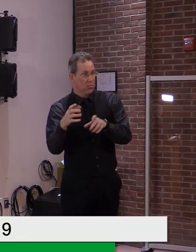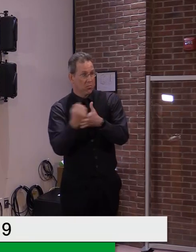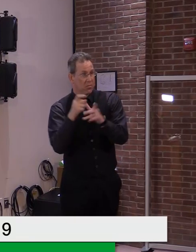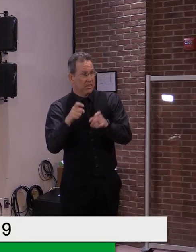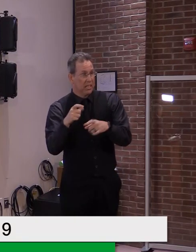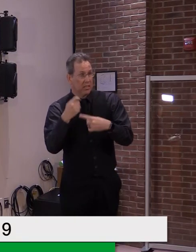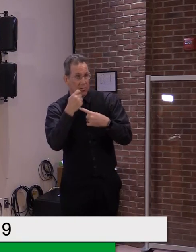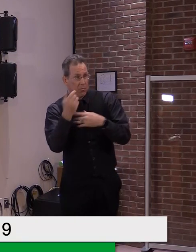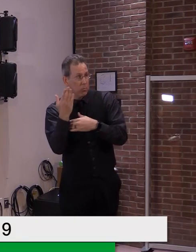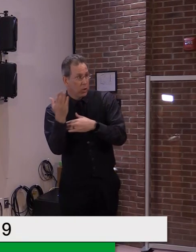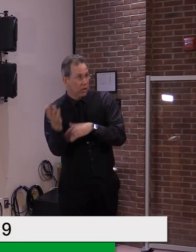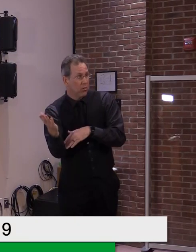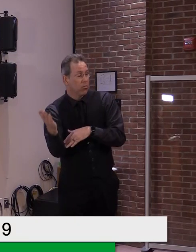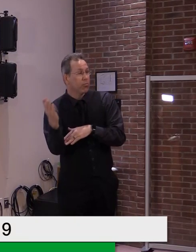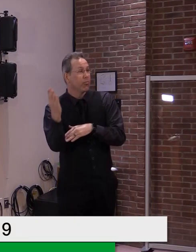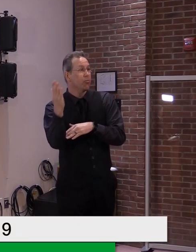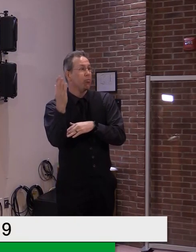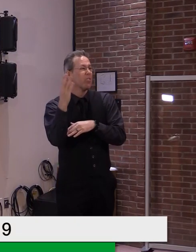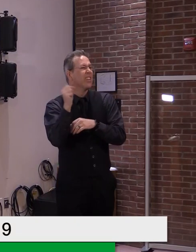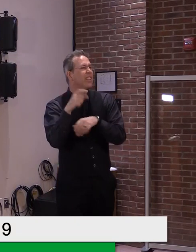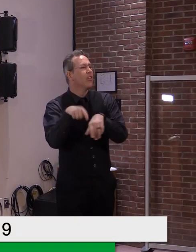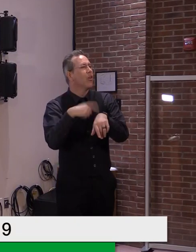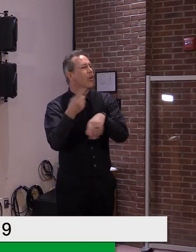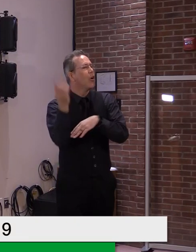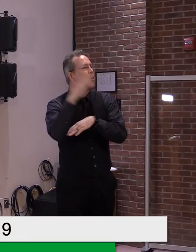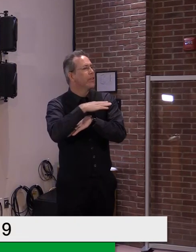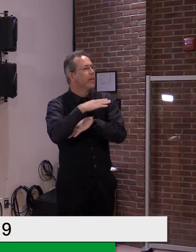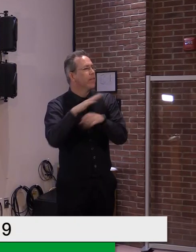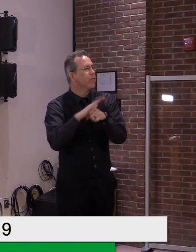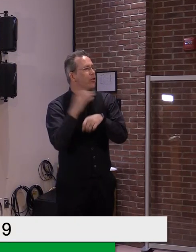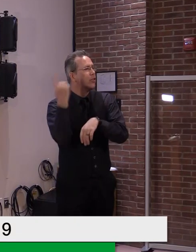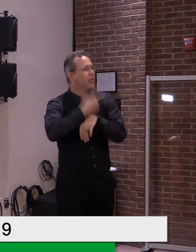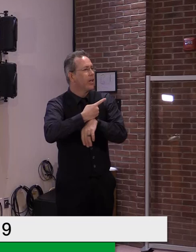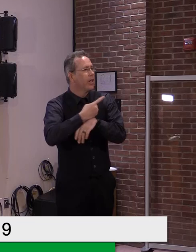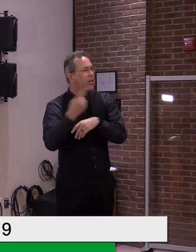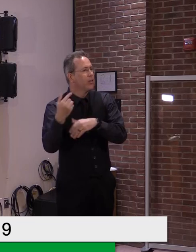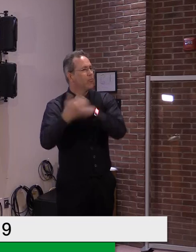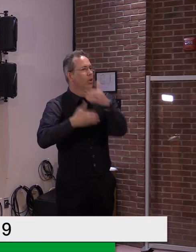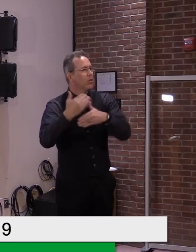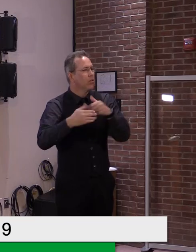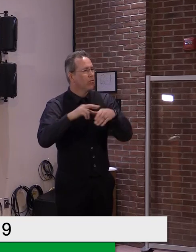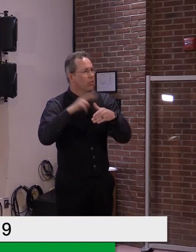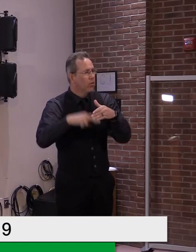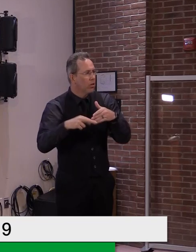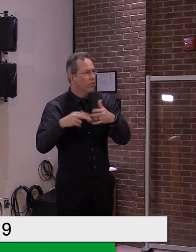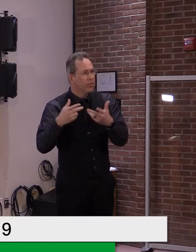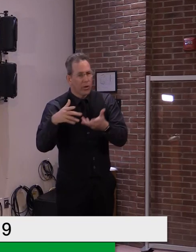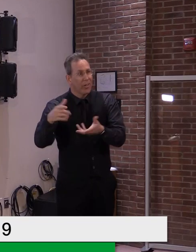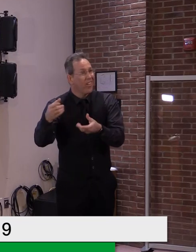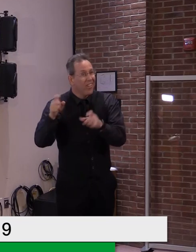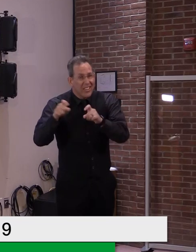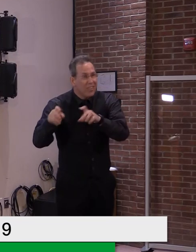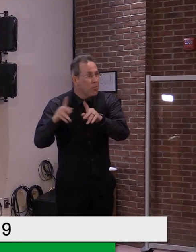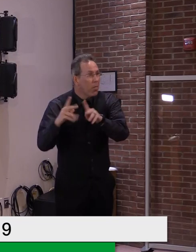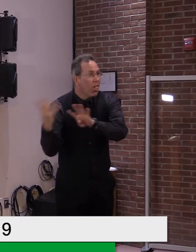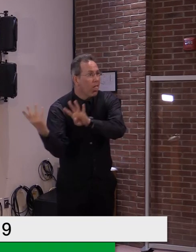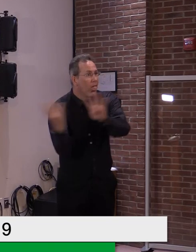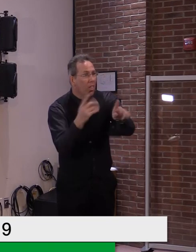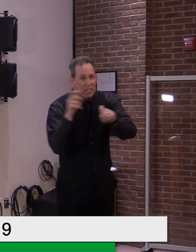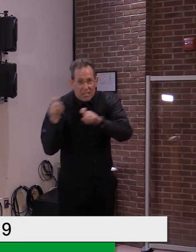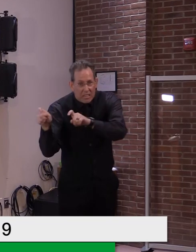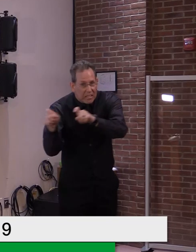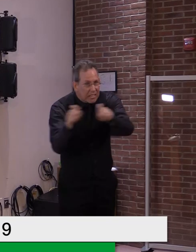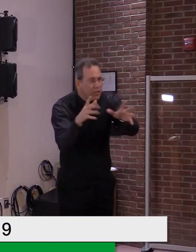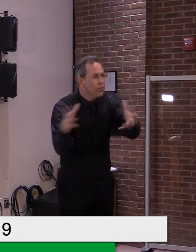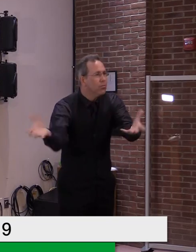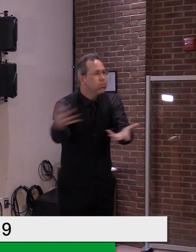They go into the lab, and then sort of the next day – it gets done, and probably about mid-afternoon it